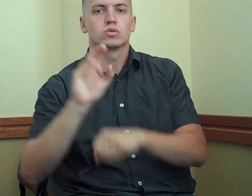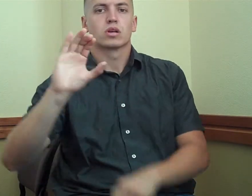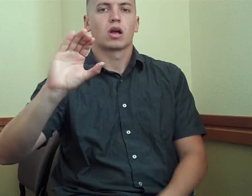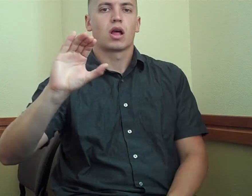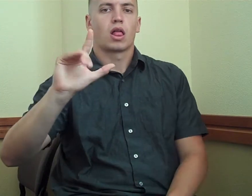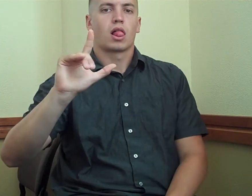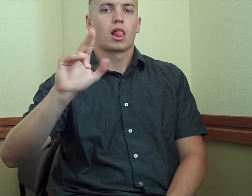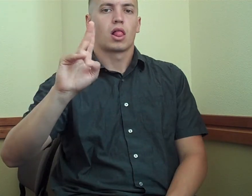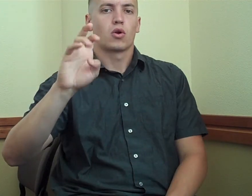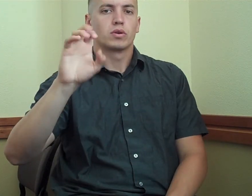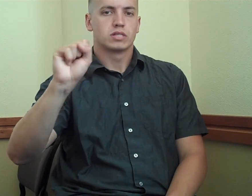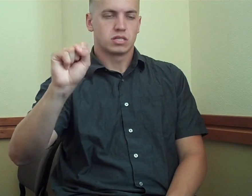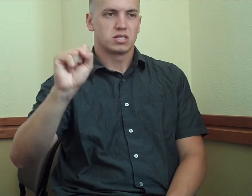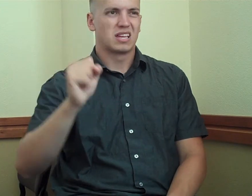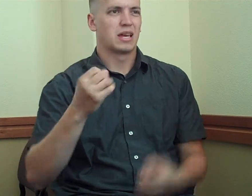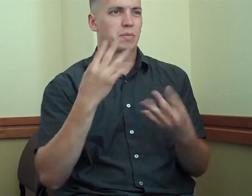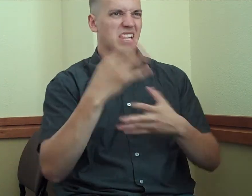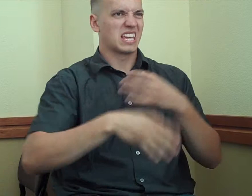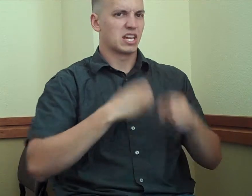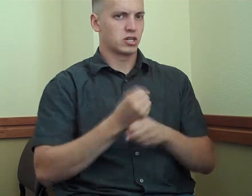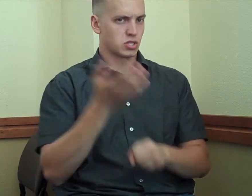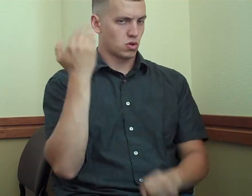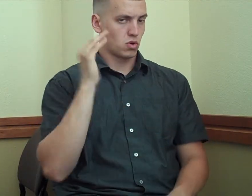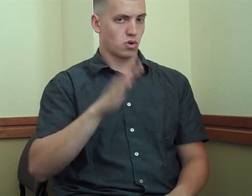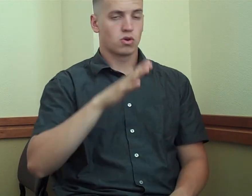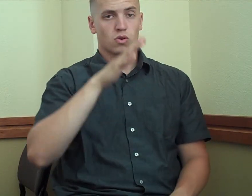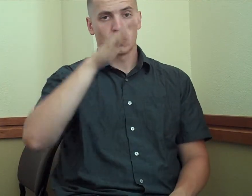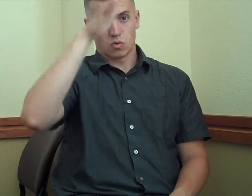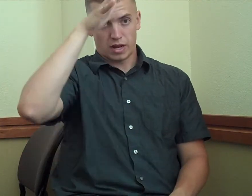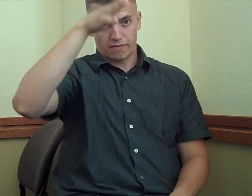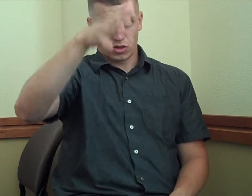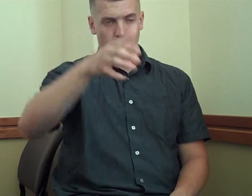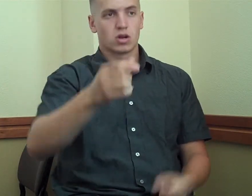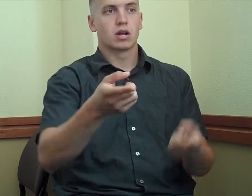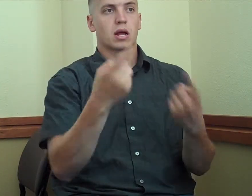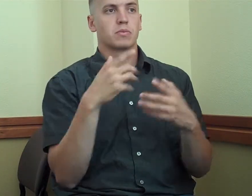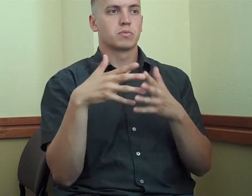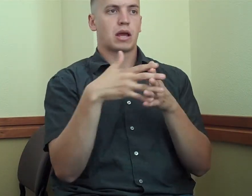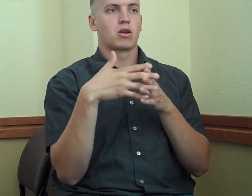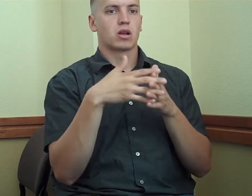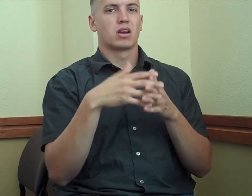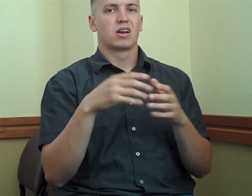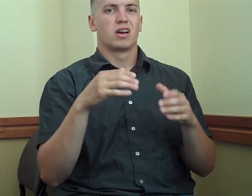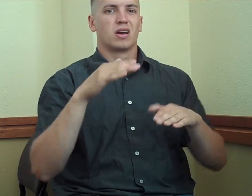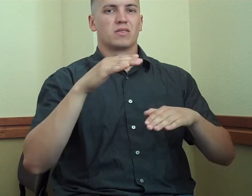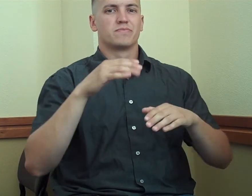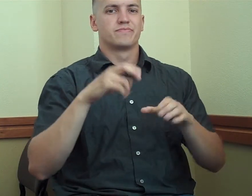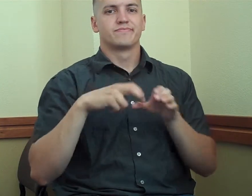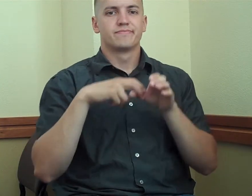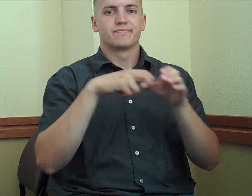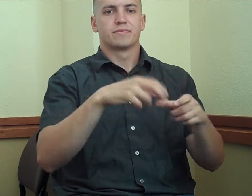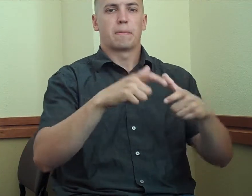Many years ago, her grandfather had come to America on a large sailing ship.